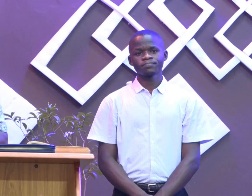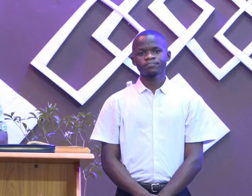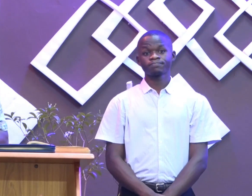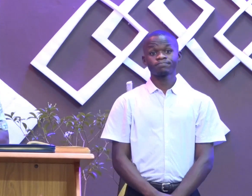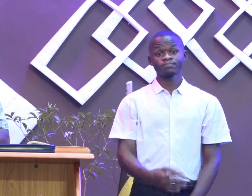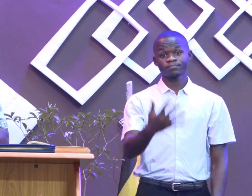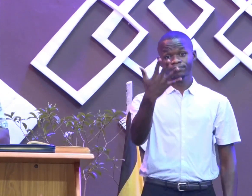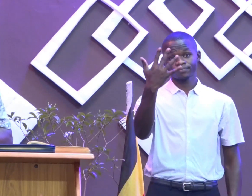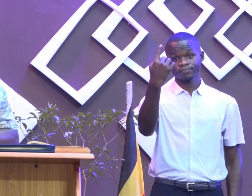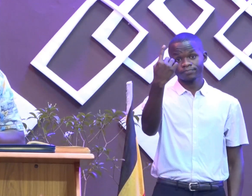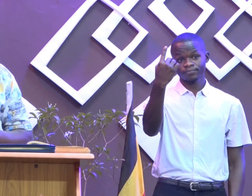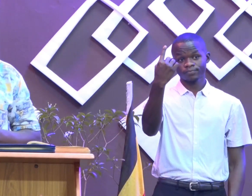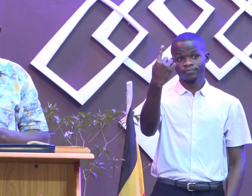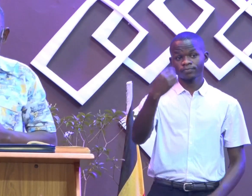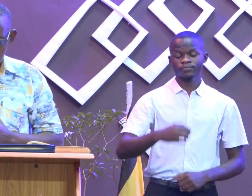verse